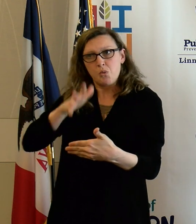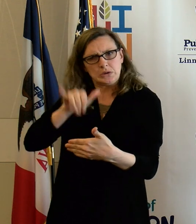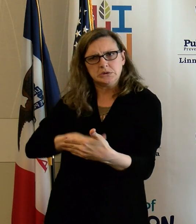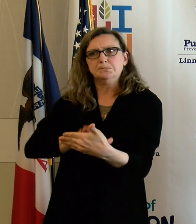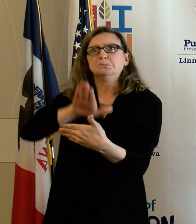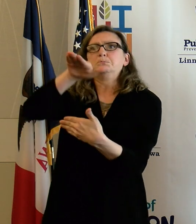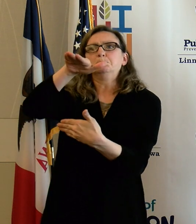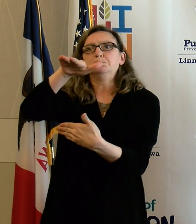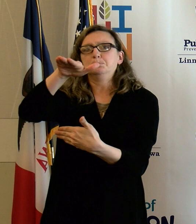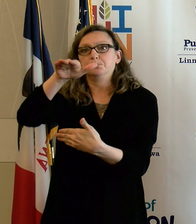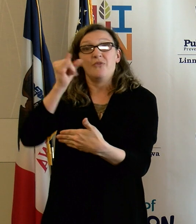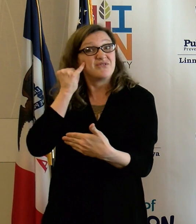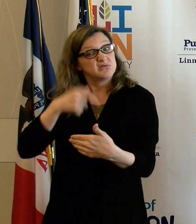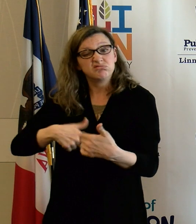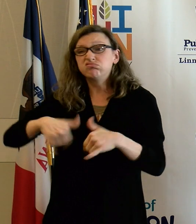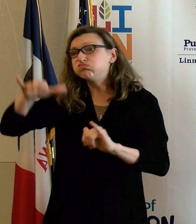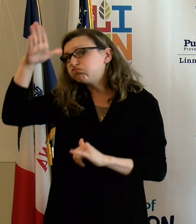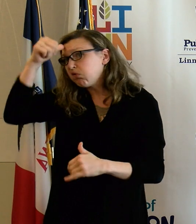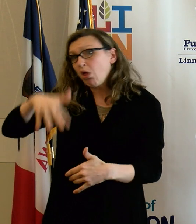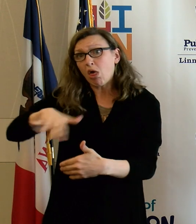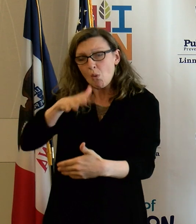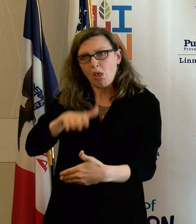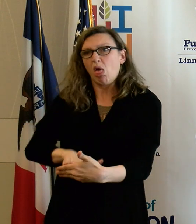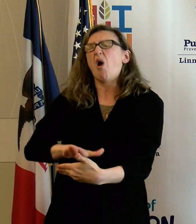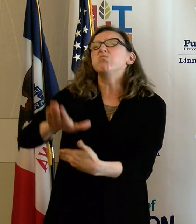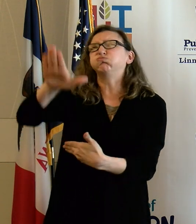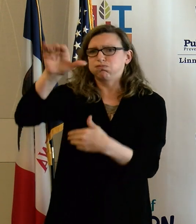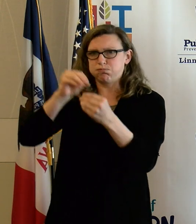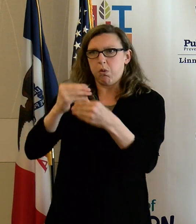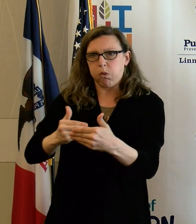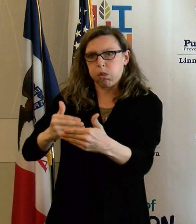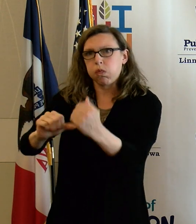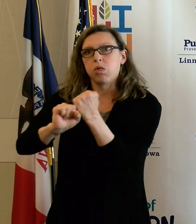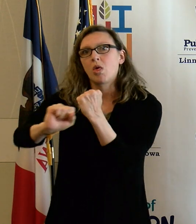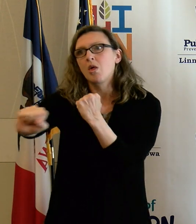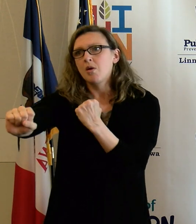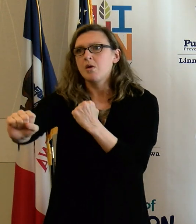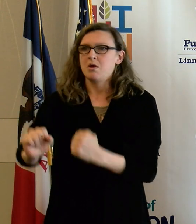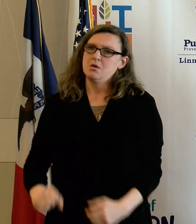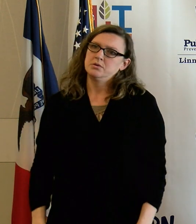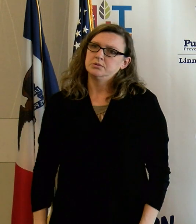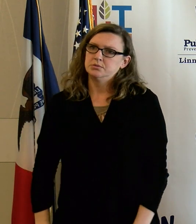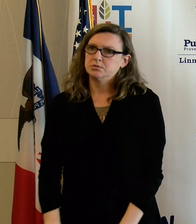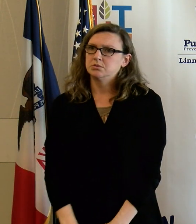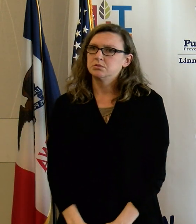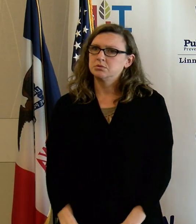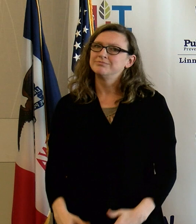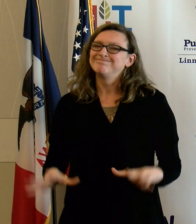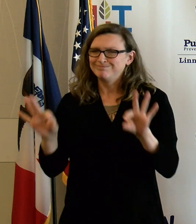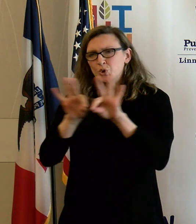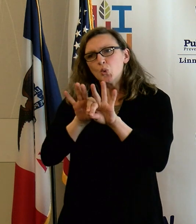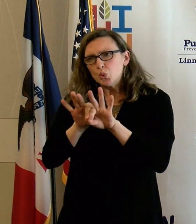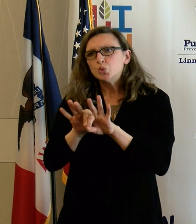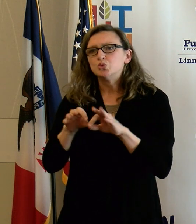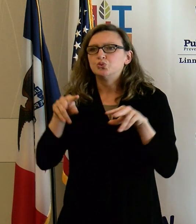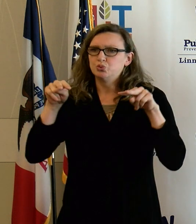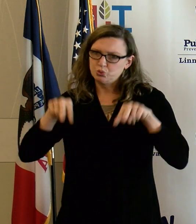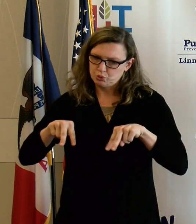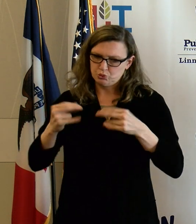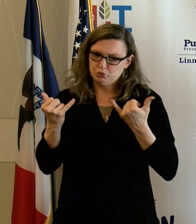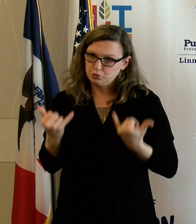increase capacity, whether we're overwhelmed or not. So why is that? If you look at the cases right now that we have in the